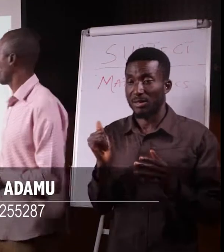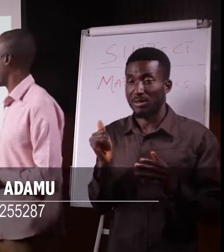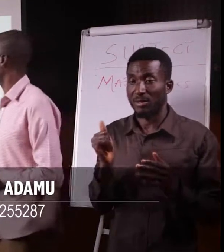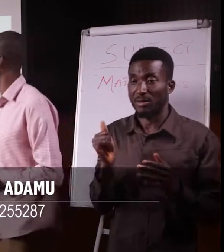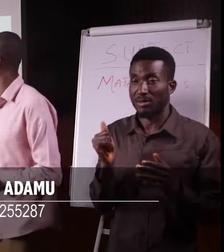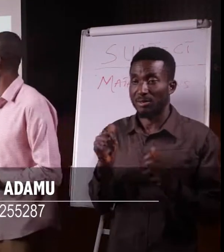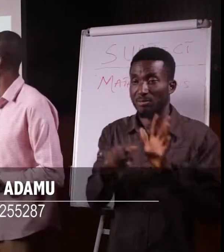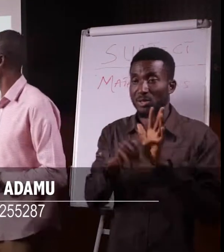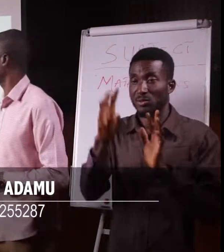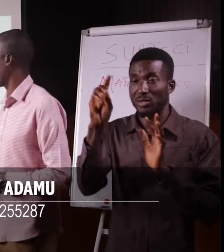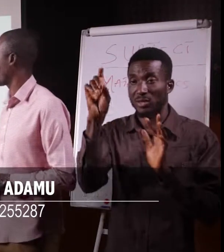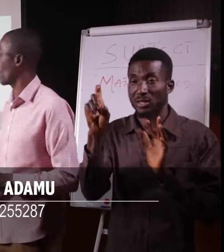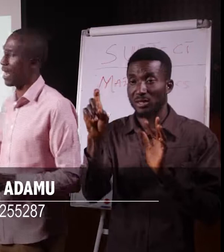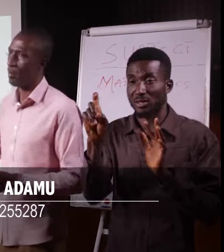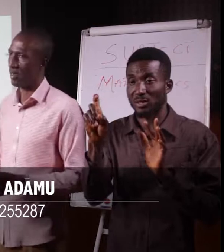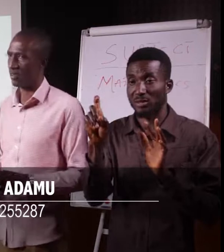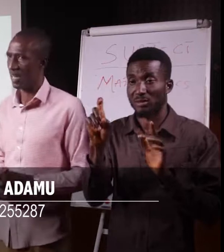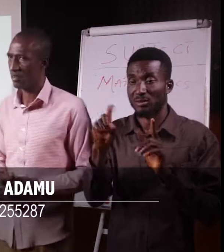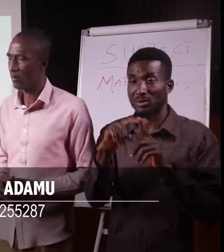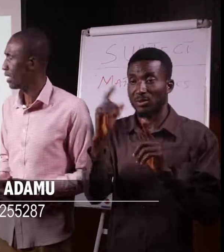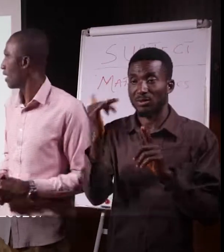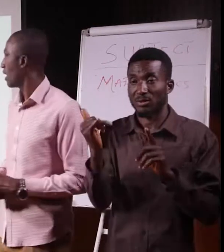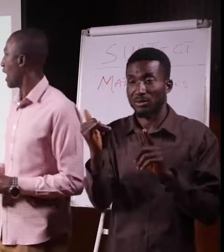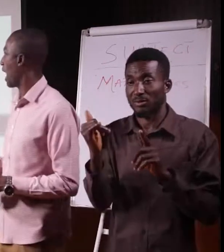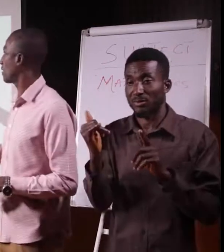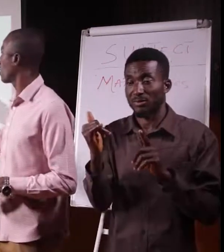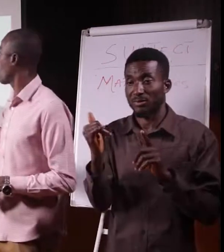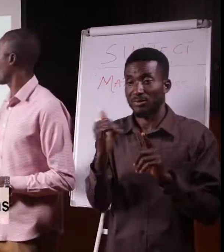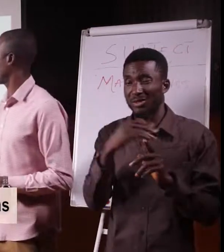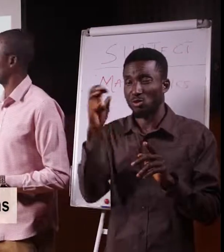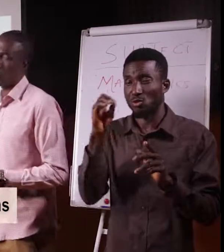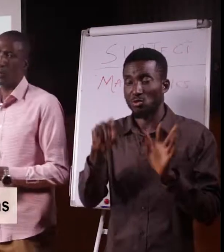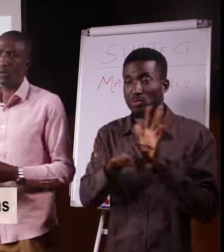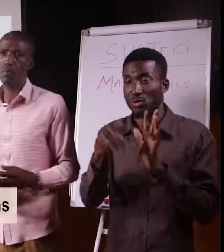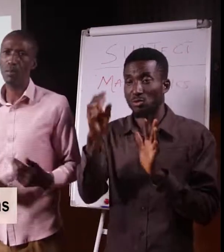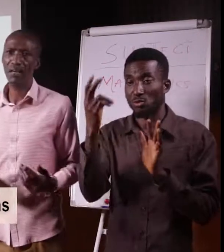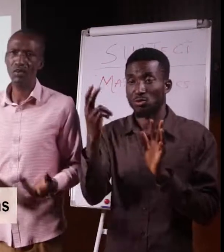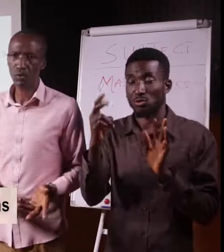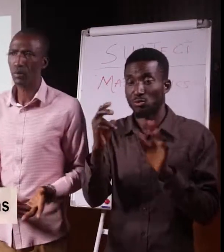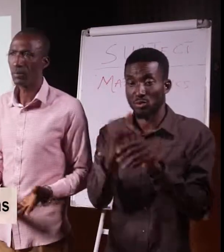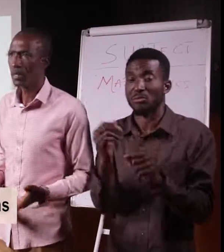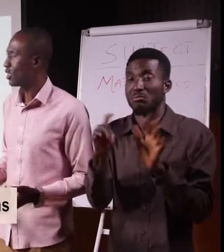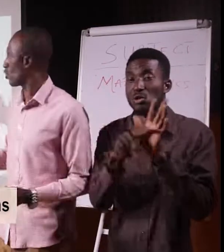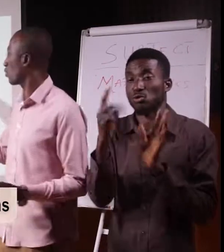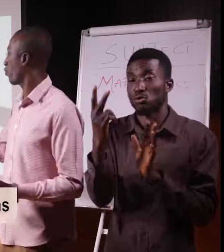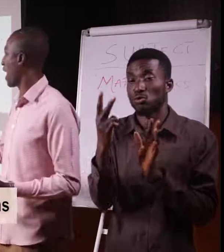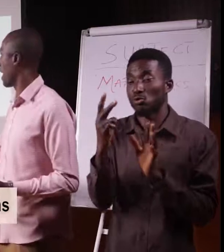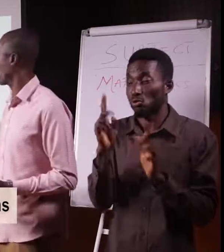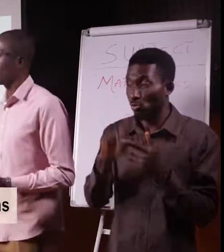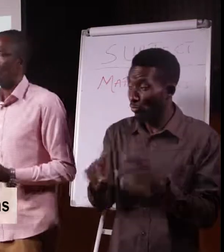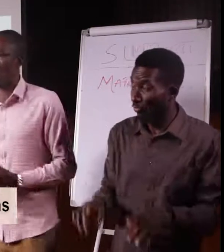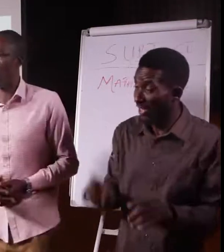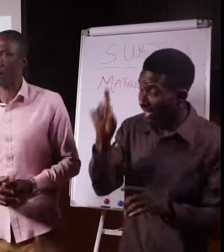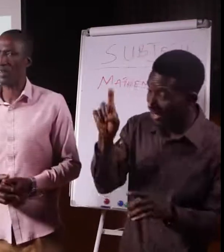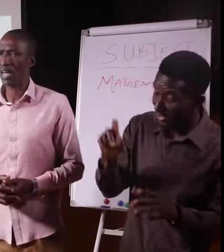numbers, minus 6x plus 5x will have minus x. And 0 minus 2 will give you minus 2. So to find